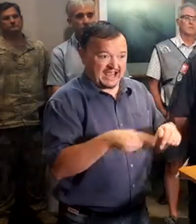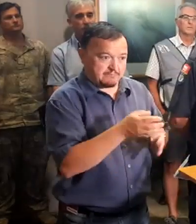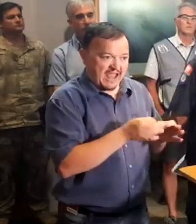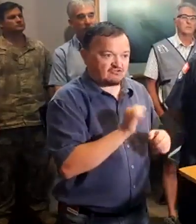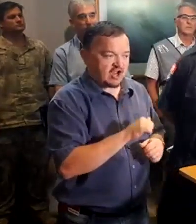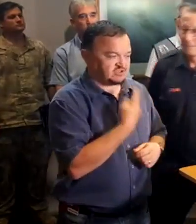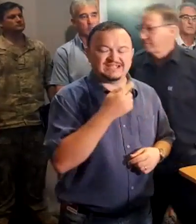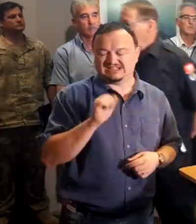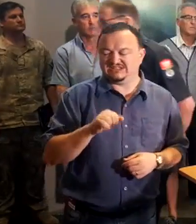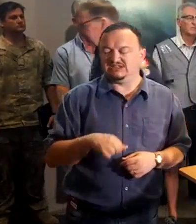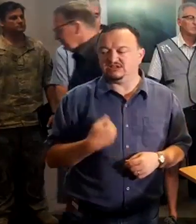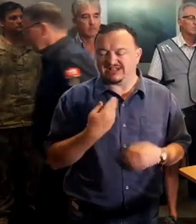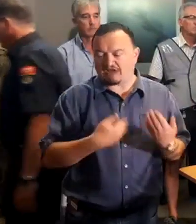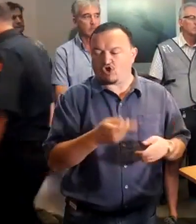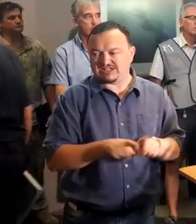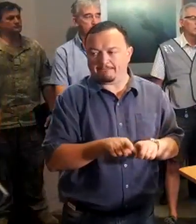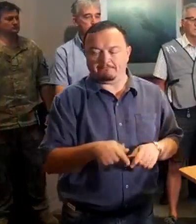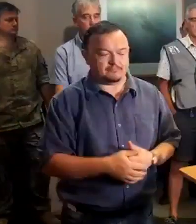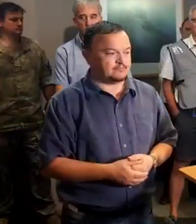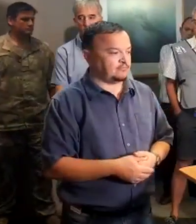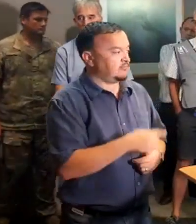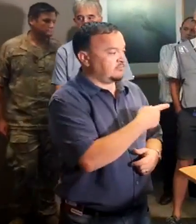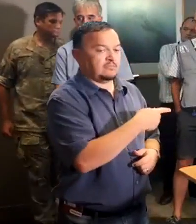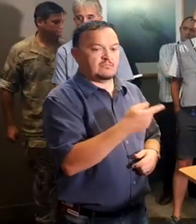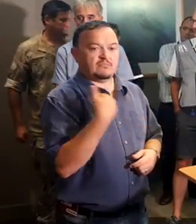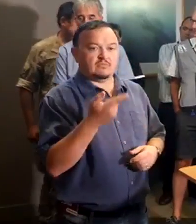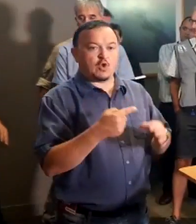No further questions for friends. Ask police.